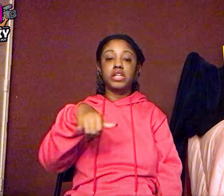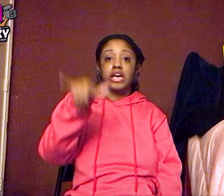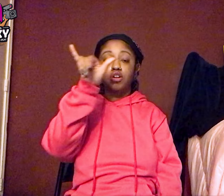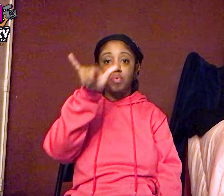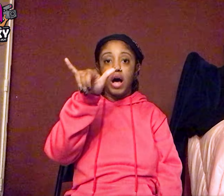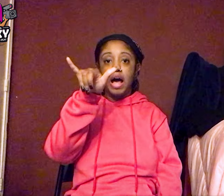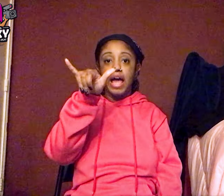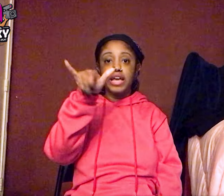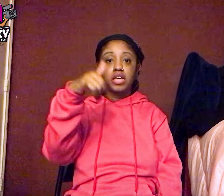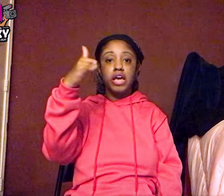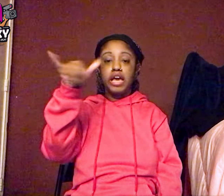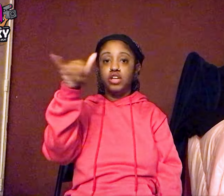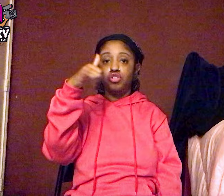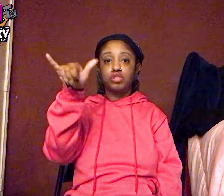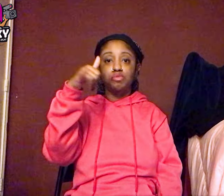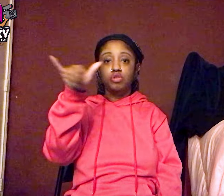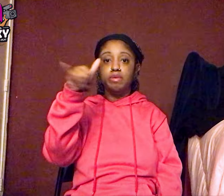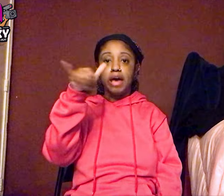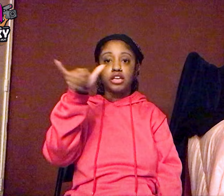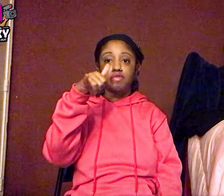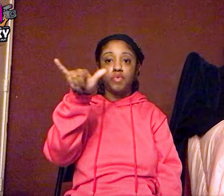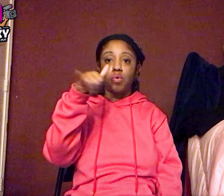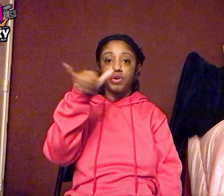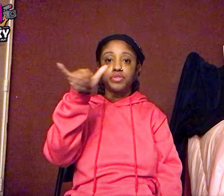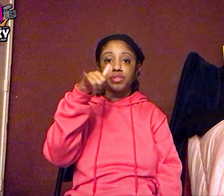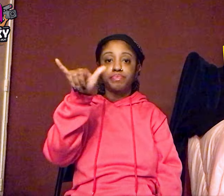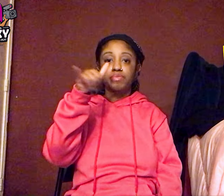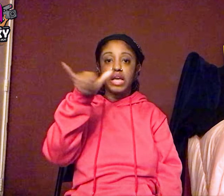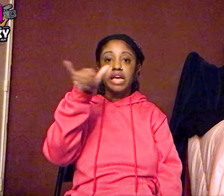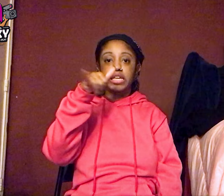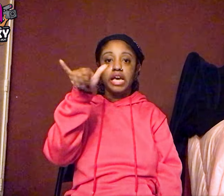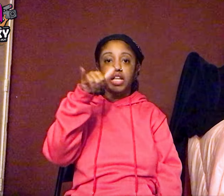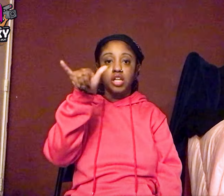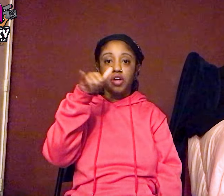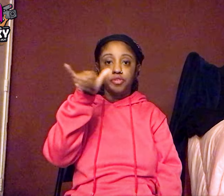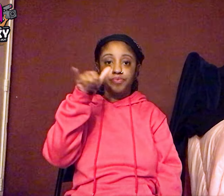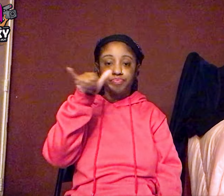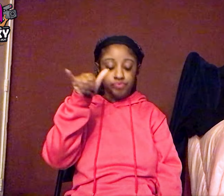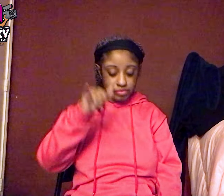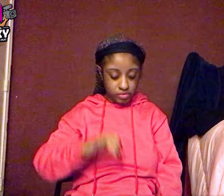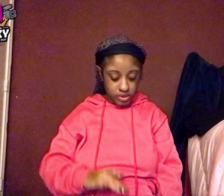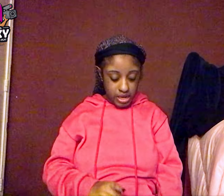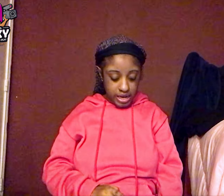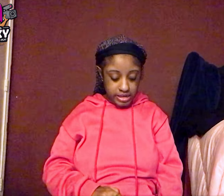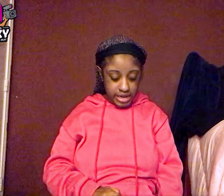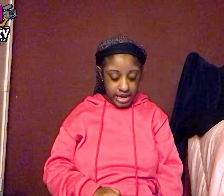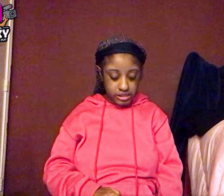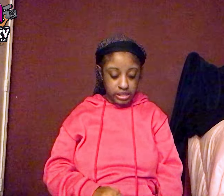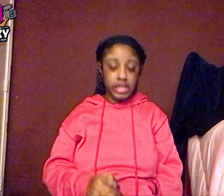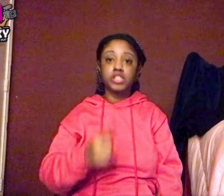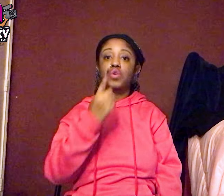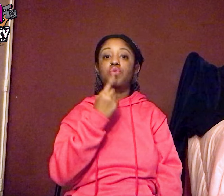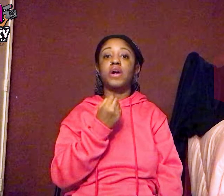letter Y, and you just move it back and forth. Yellow. Next is